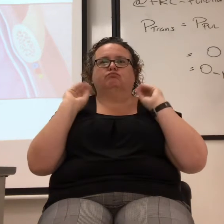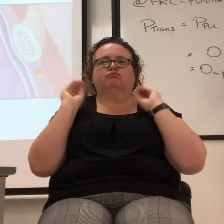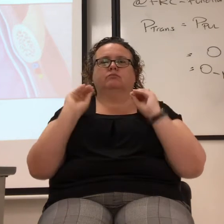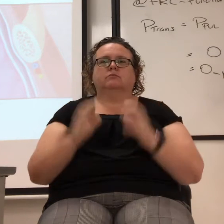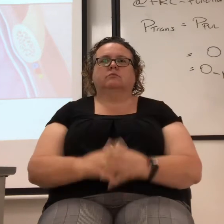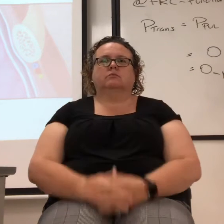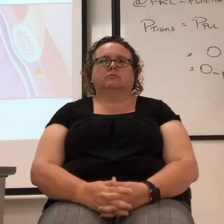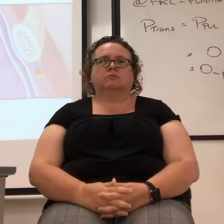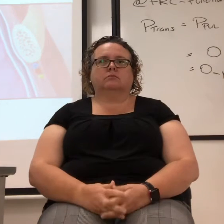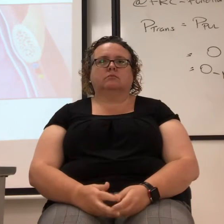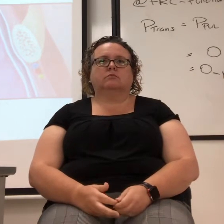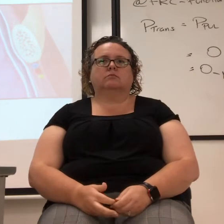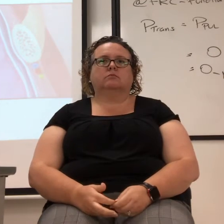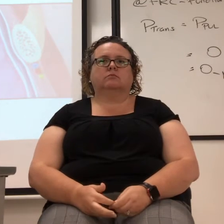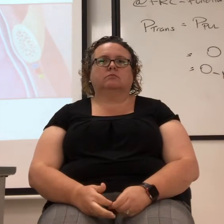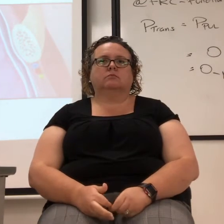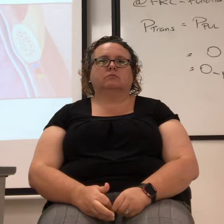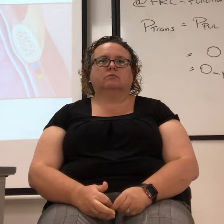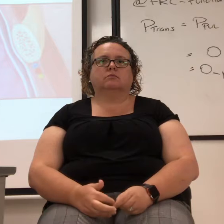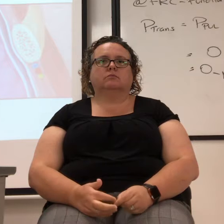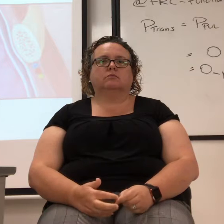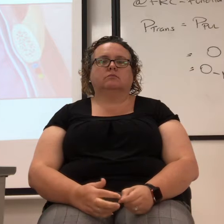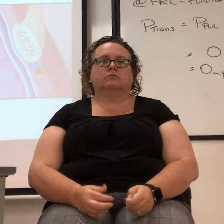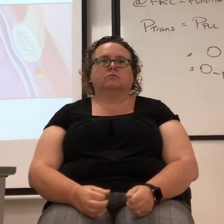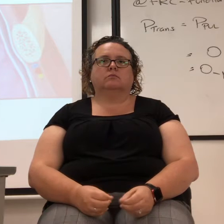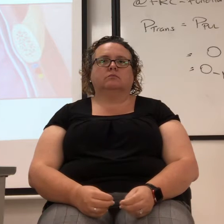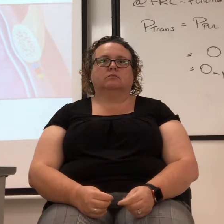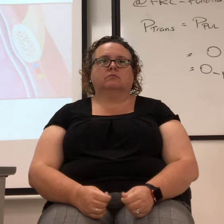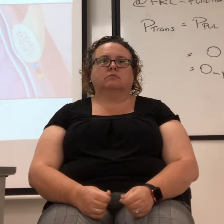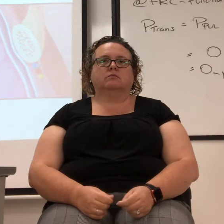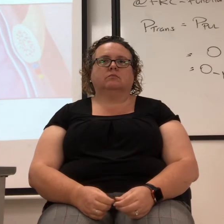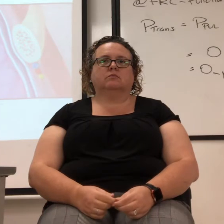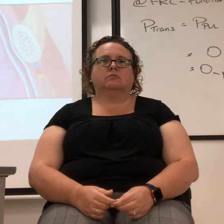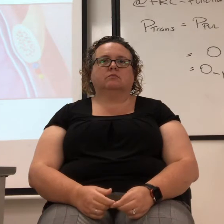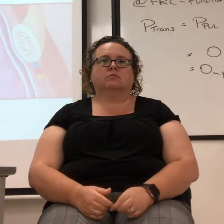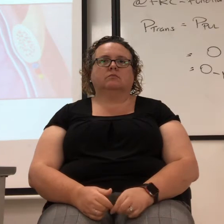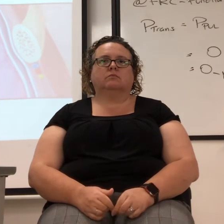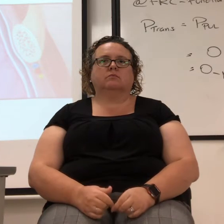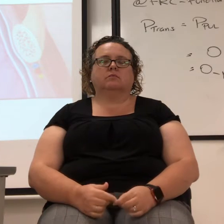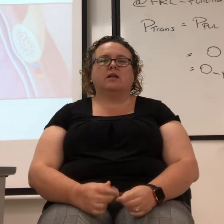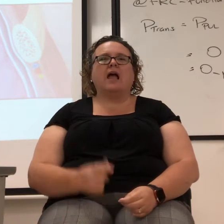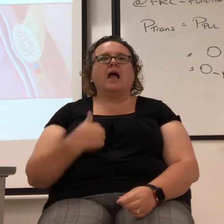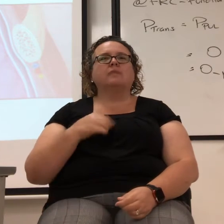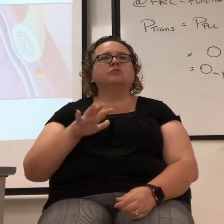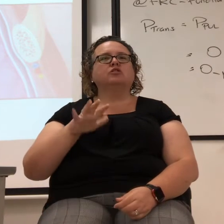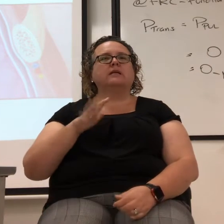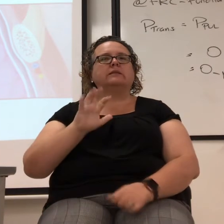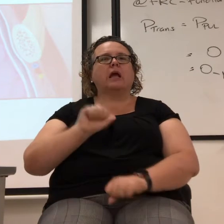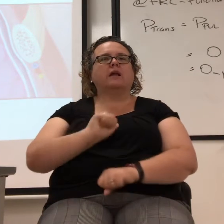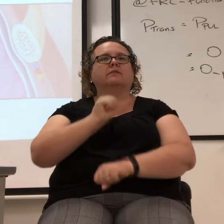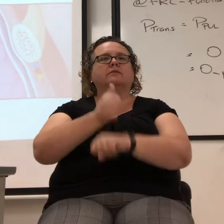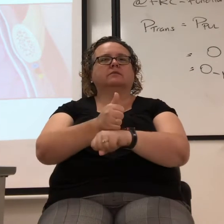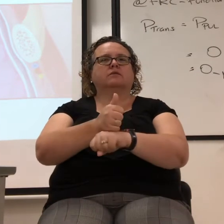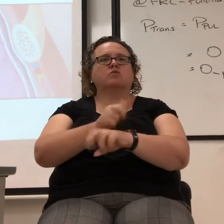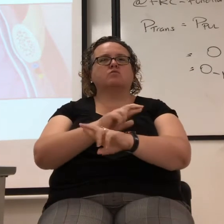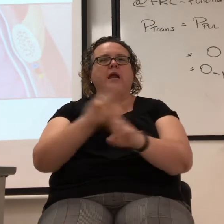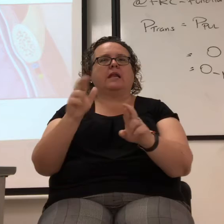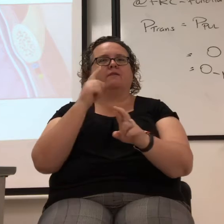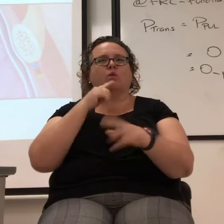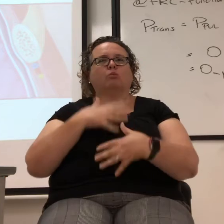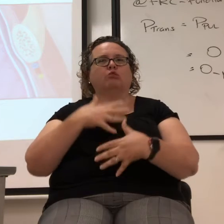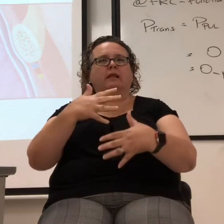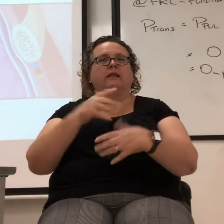No air flows. I'm just kind of setting the table for breathing. This is the moment before you